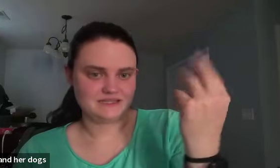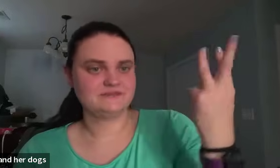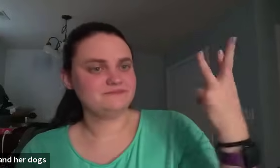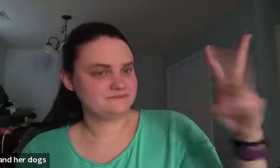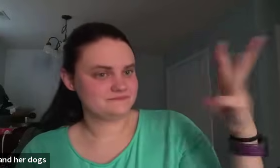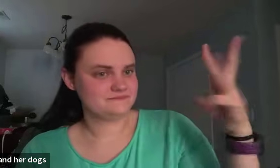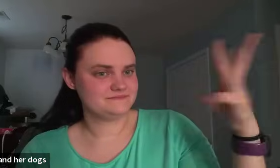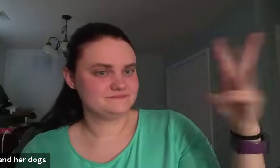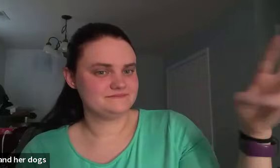16.